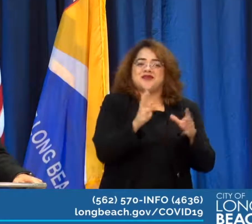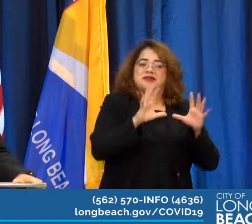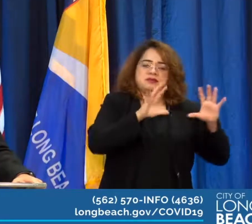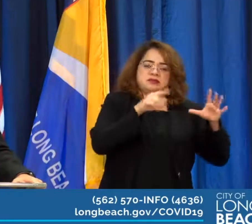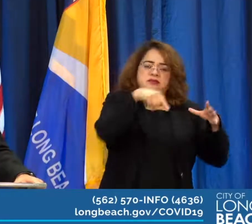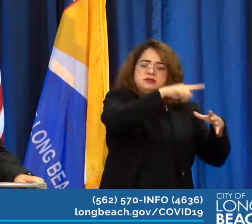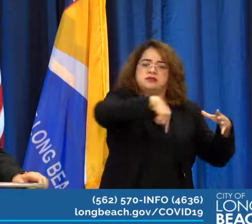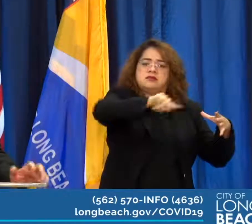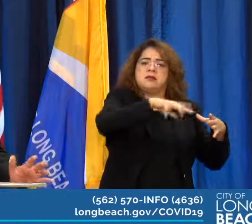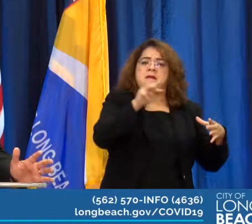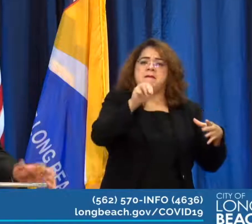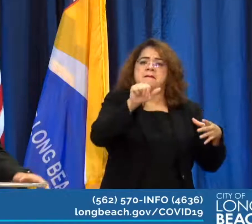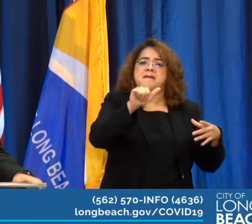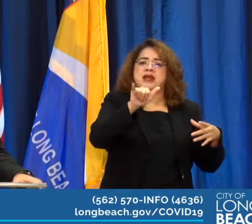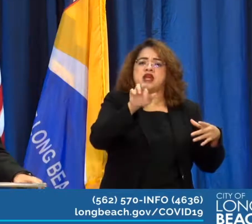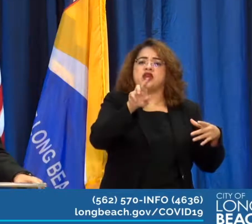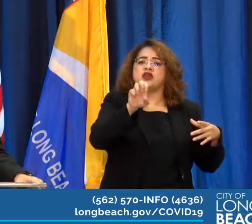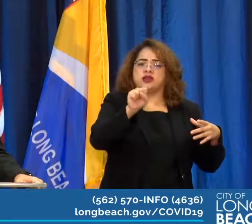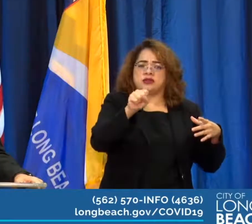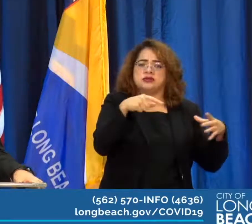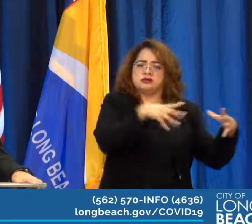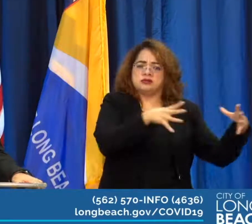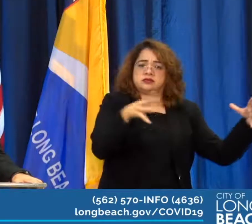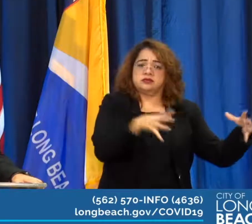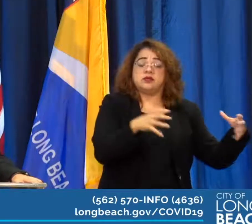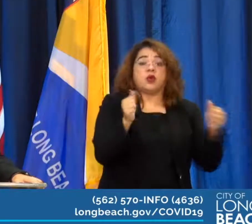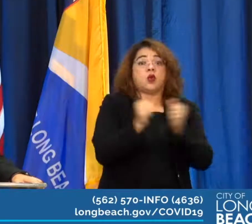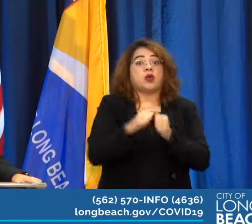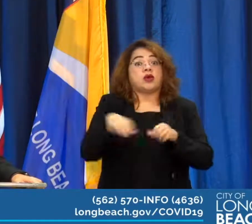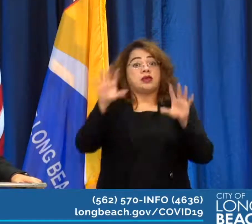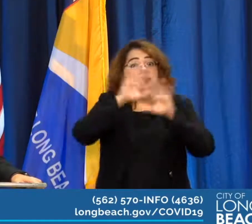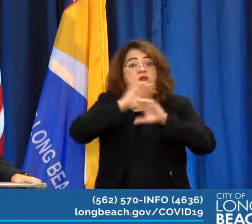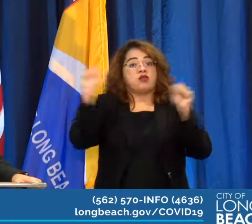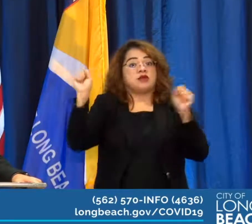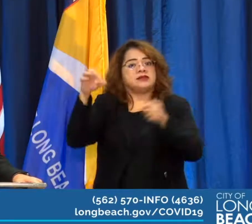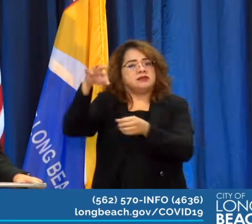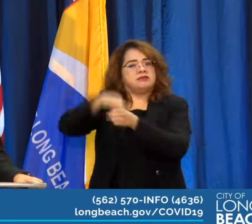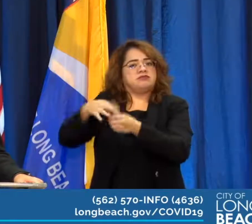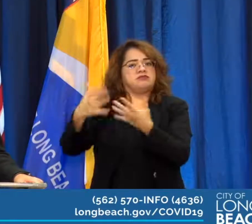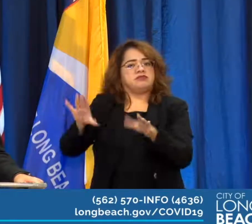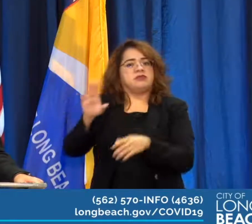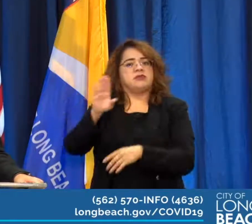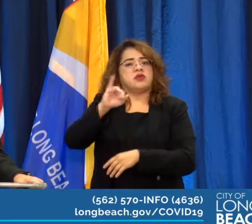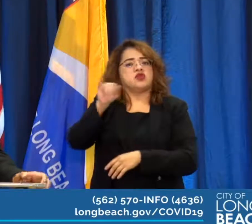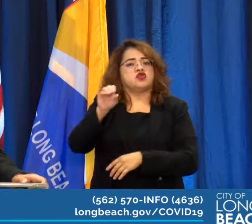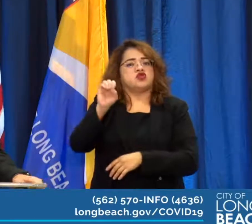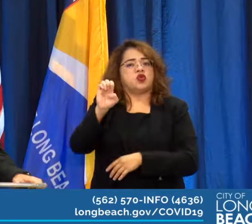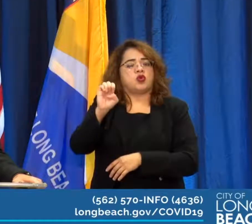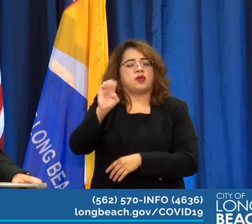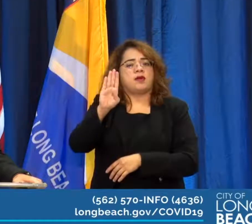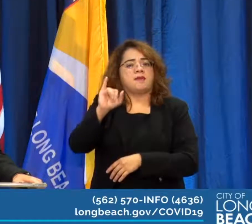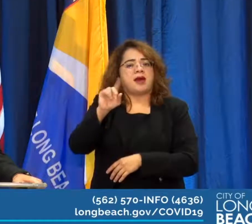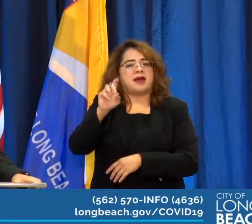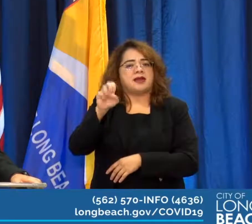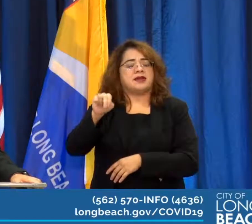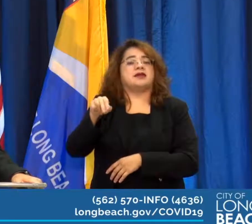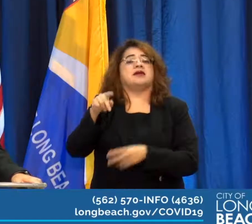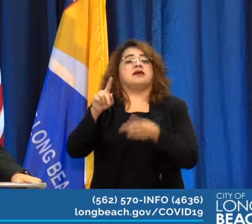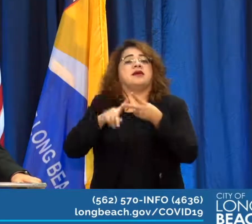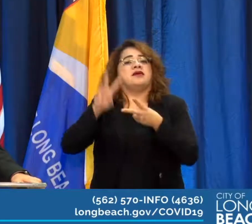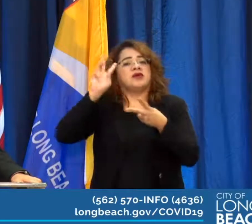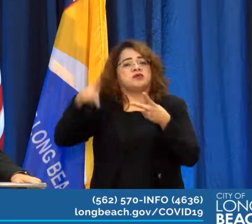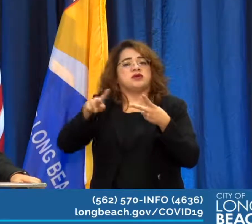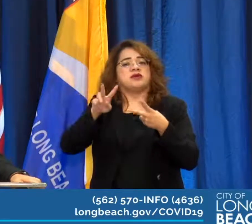virtual meeting with President-elect Joe Biden and Vice President-elect Harris. And at the top of that agenda